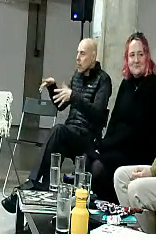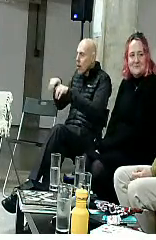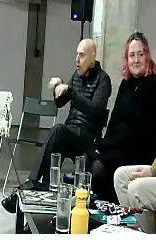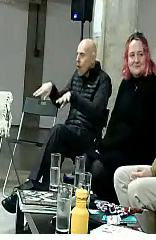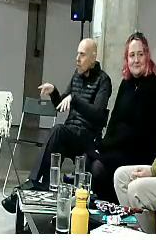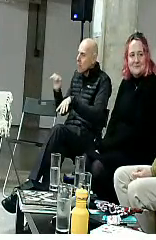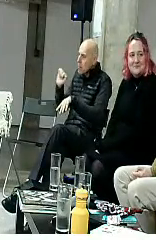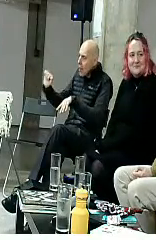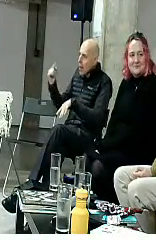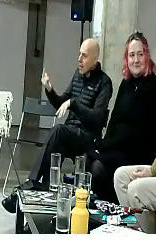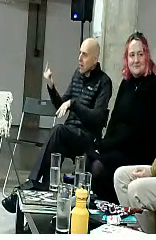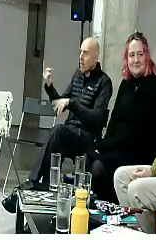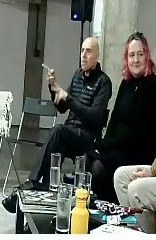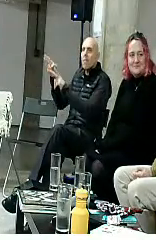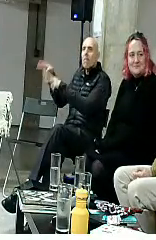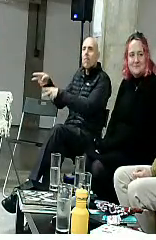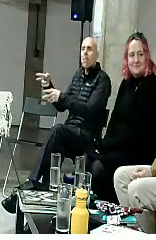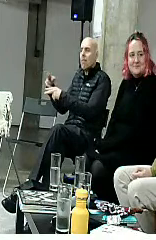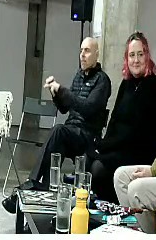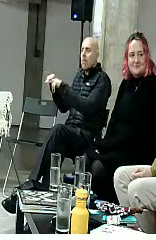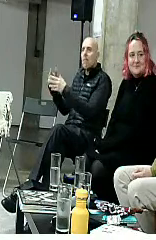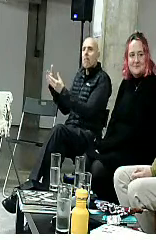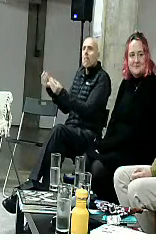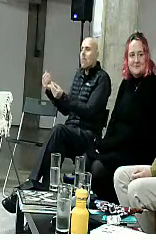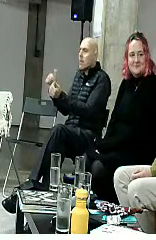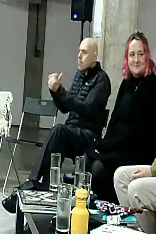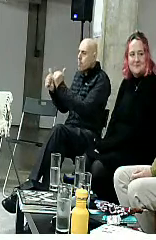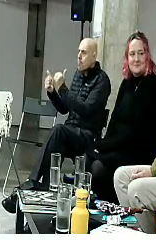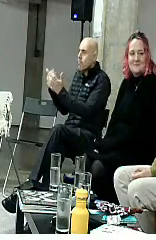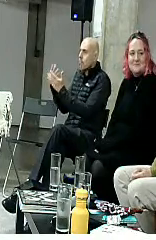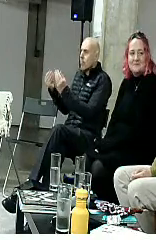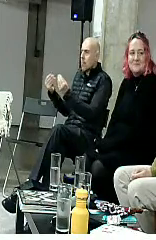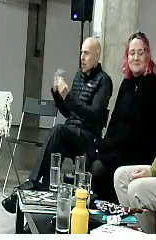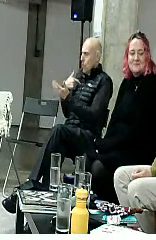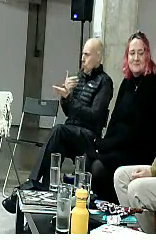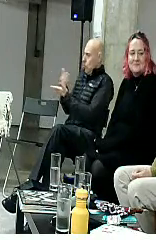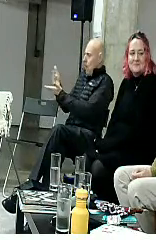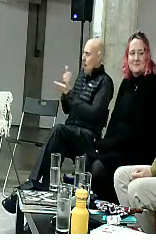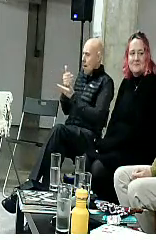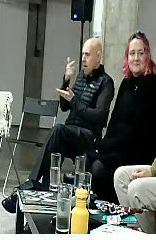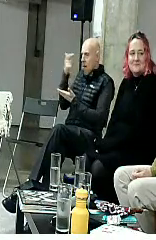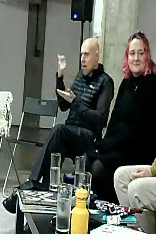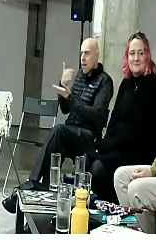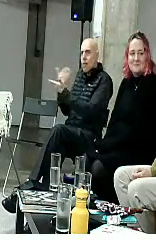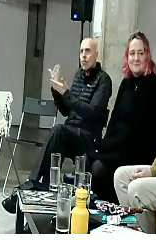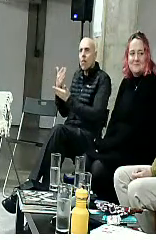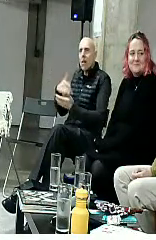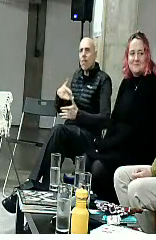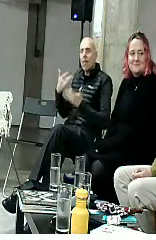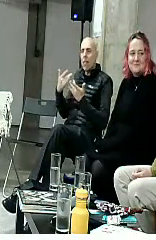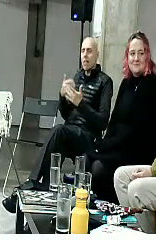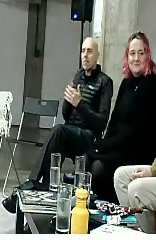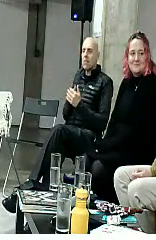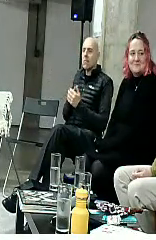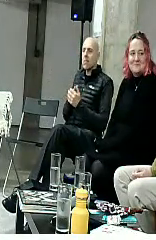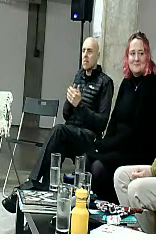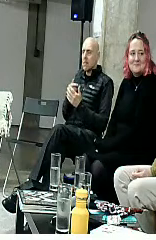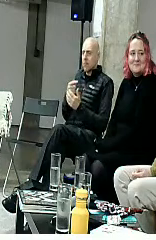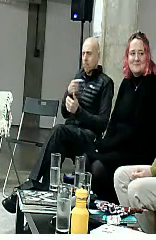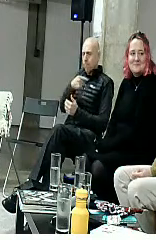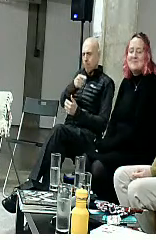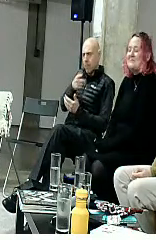who shared some understanding and shared some experience. And we talked about what that kind